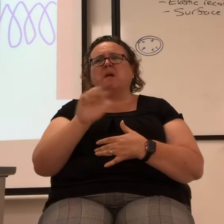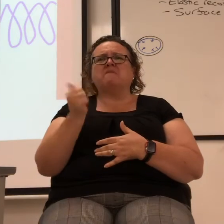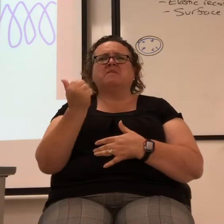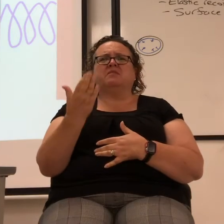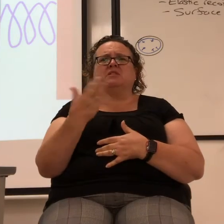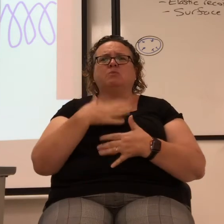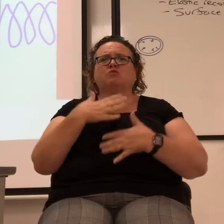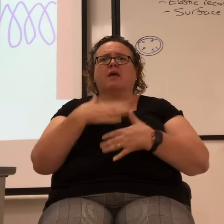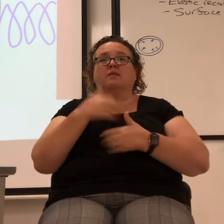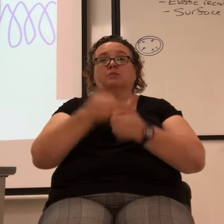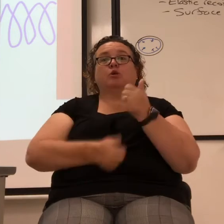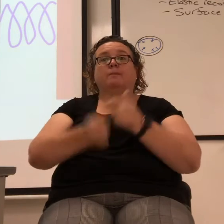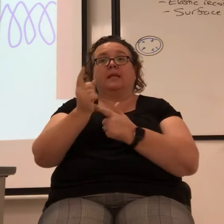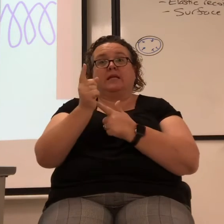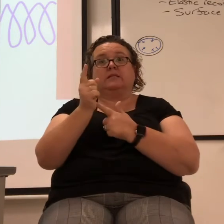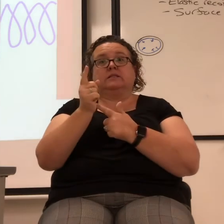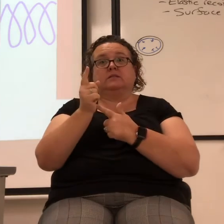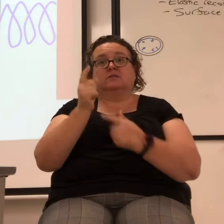a minute.